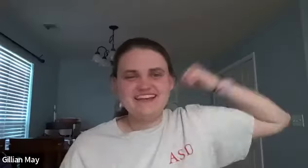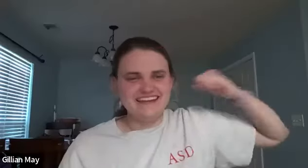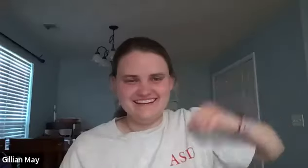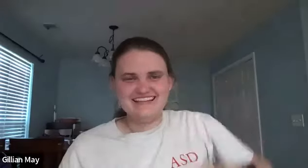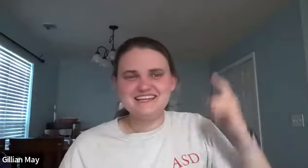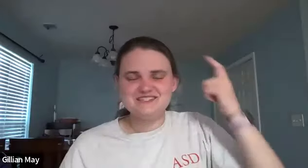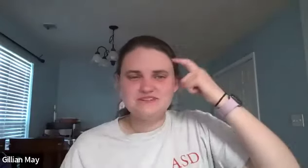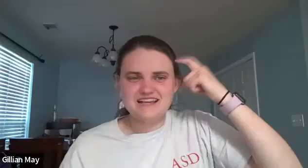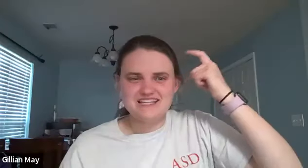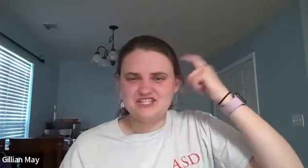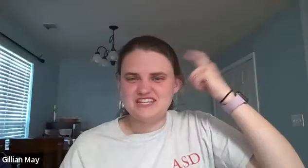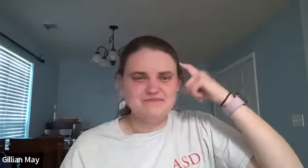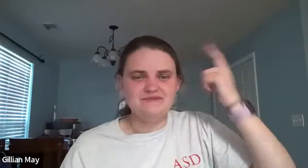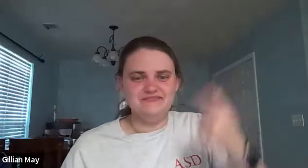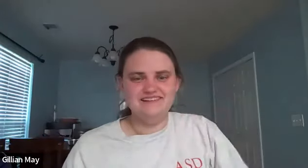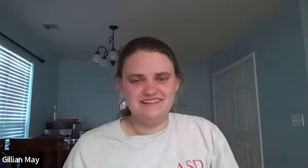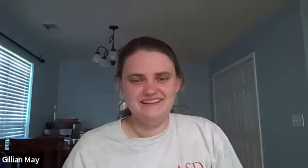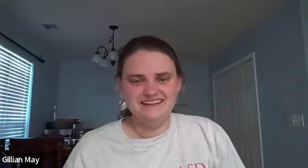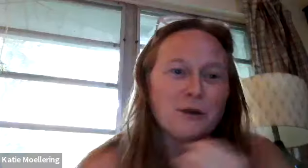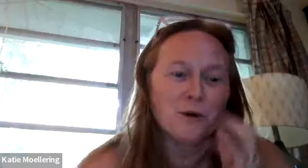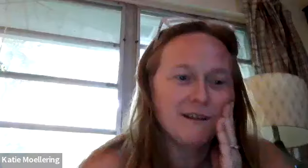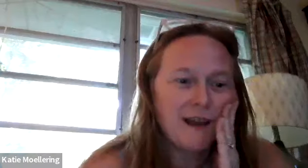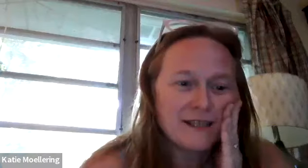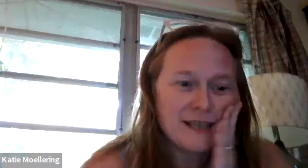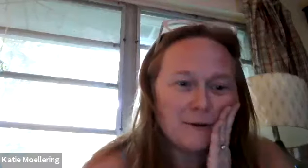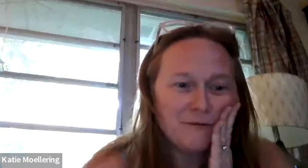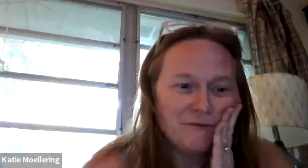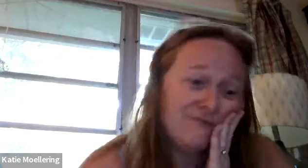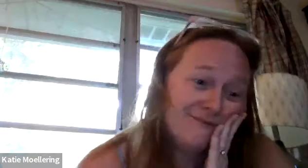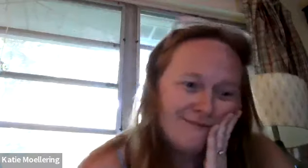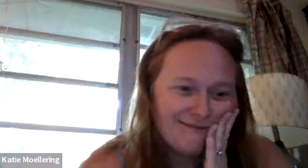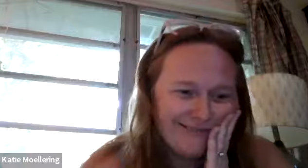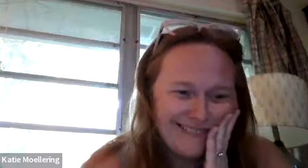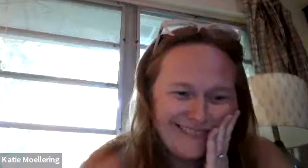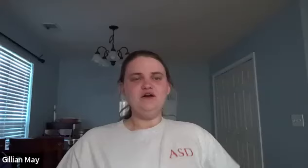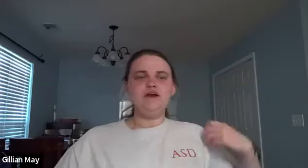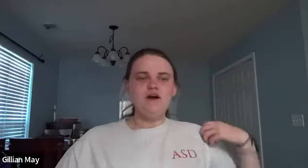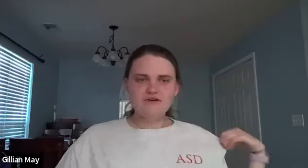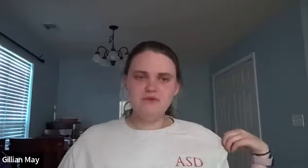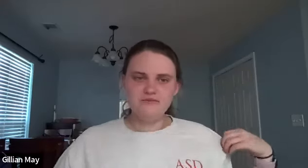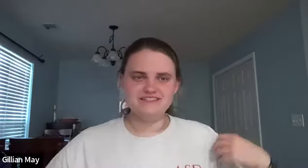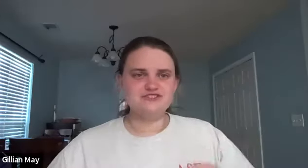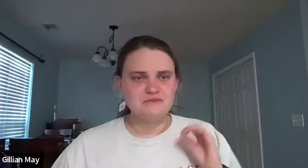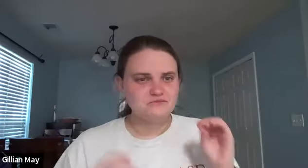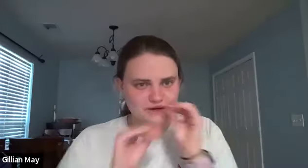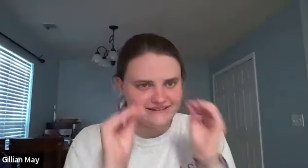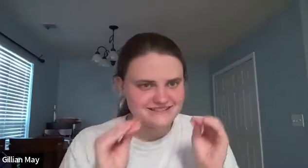it. It's like, it's almost like much better than me remembering to record the class. So we all have our moments. There's some weaknesses